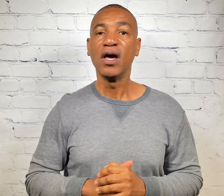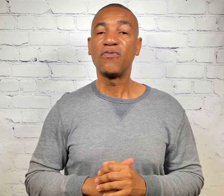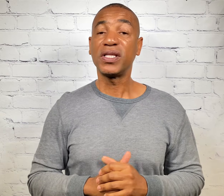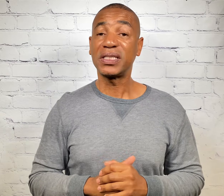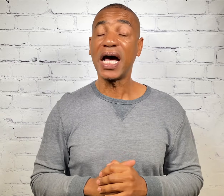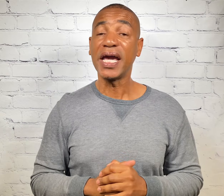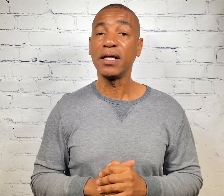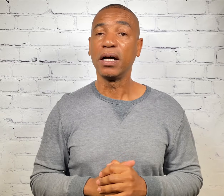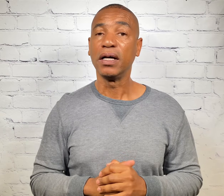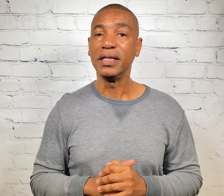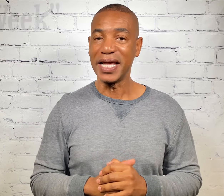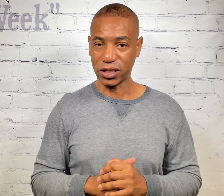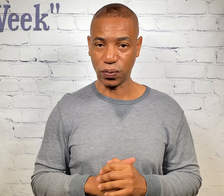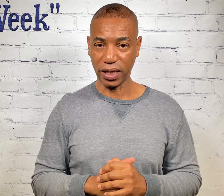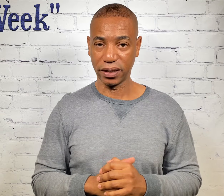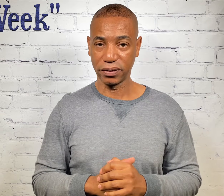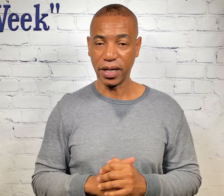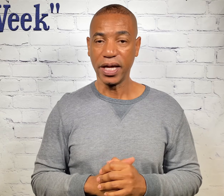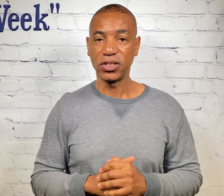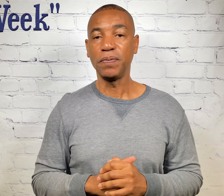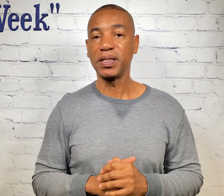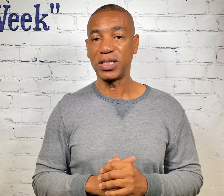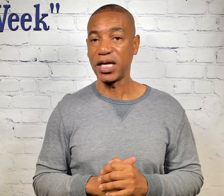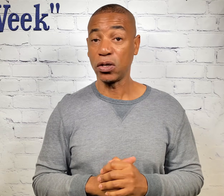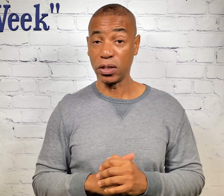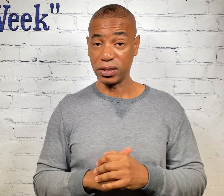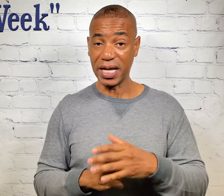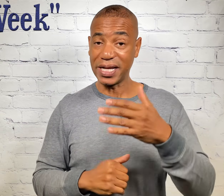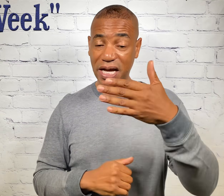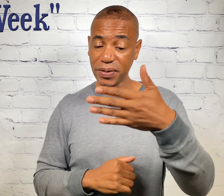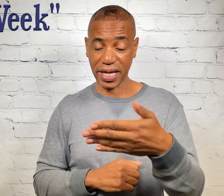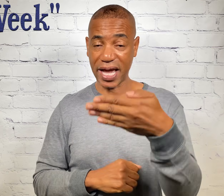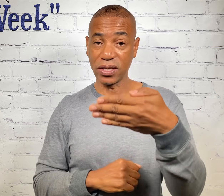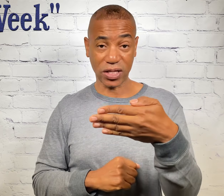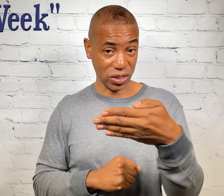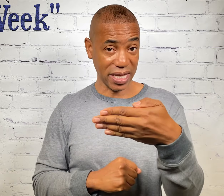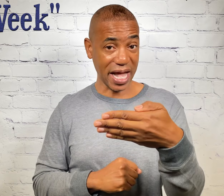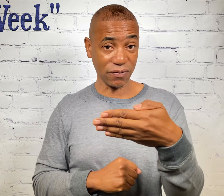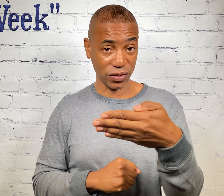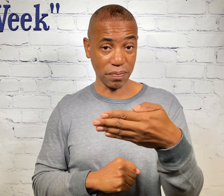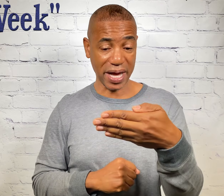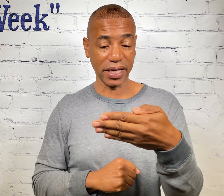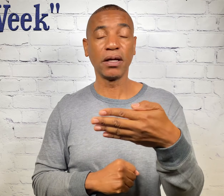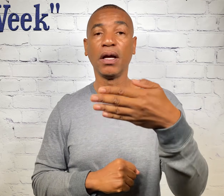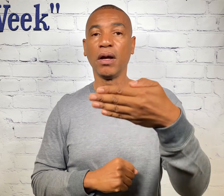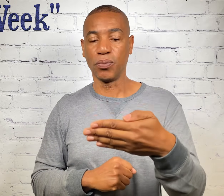For the sign next week, simply take your non-dominant hand, extend that out in front of the body, bring it on